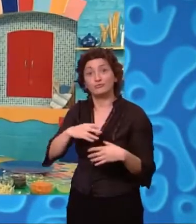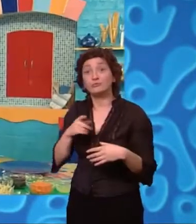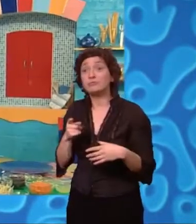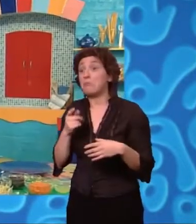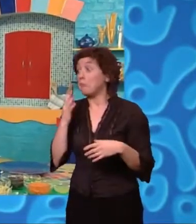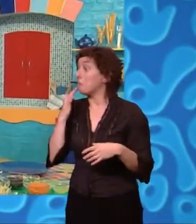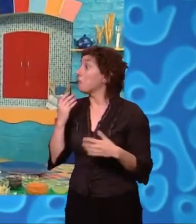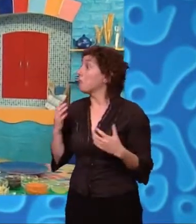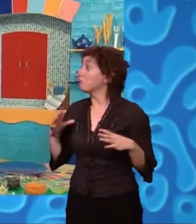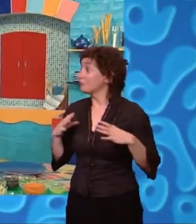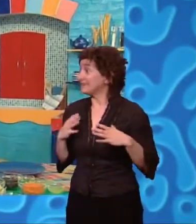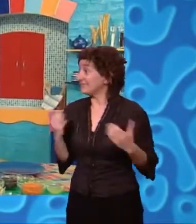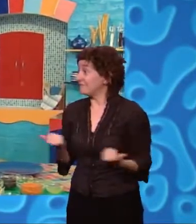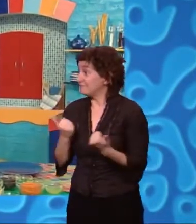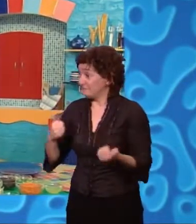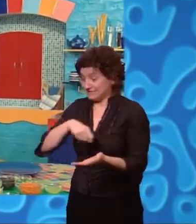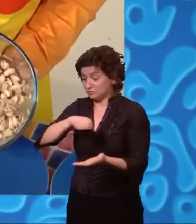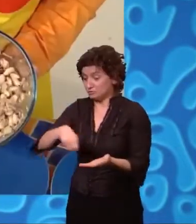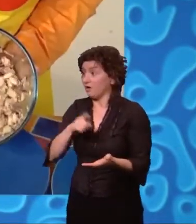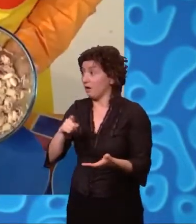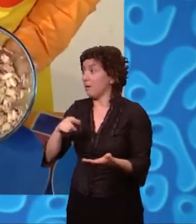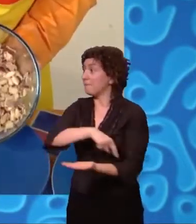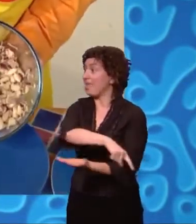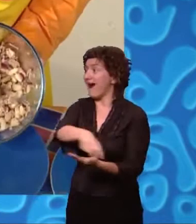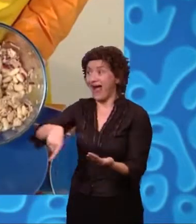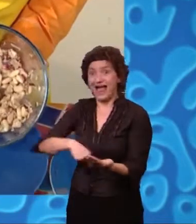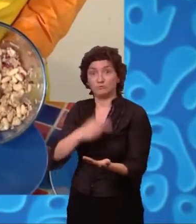we're going to put it onto a plate